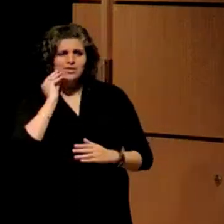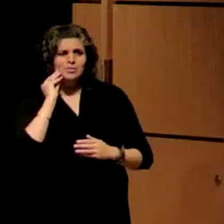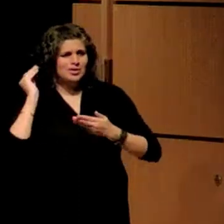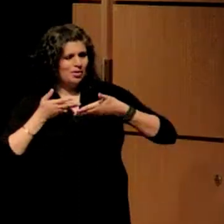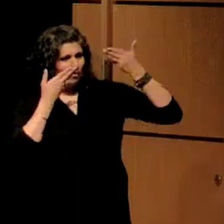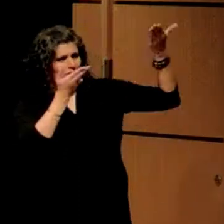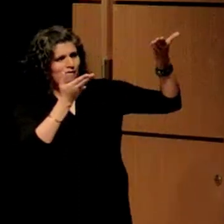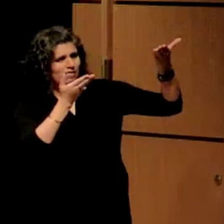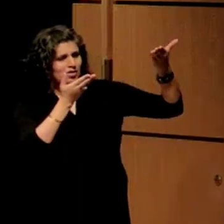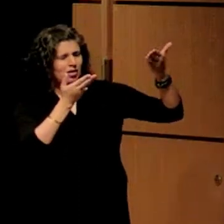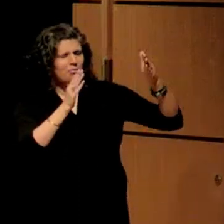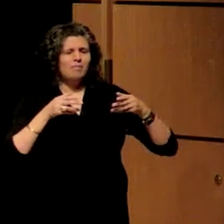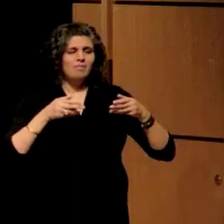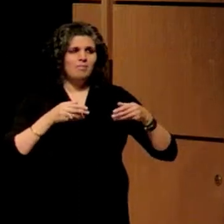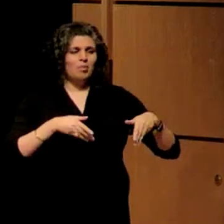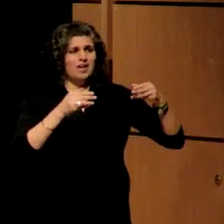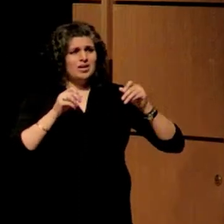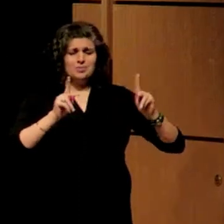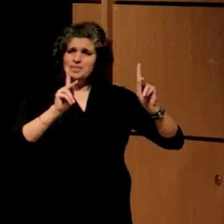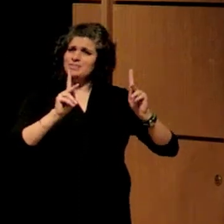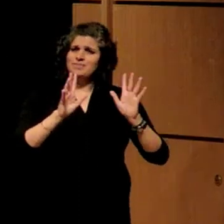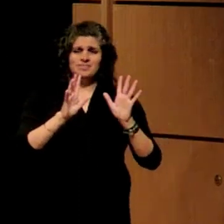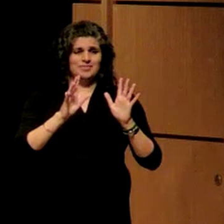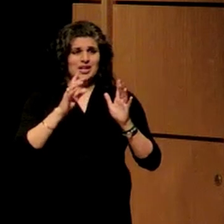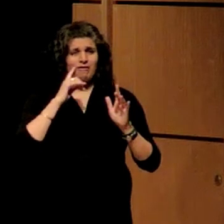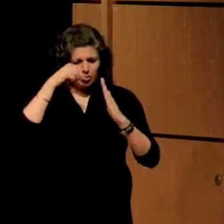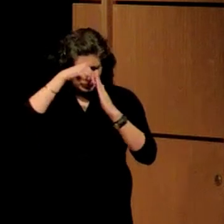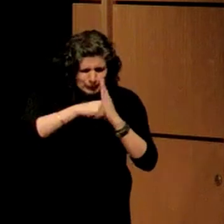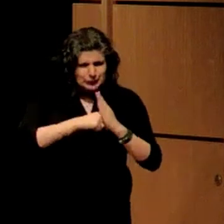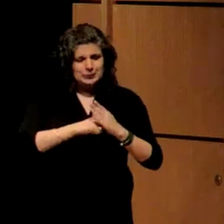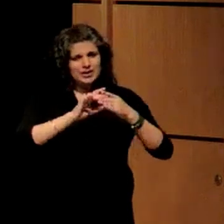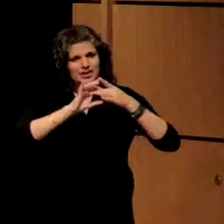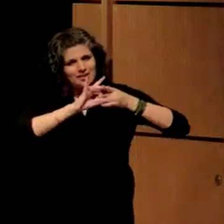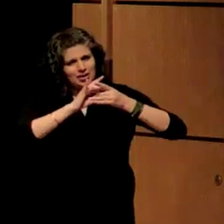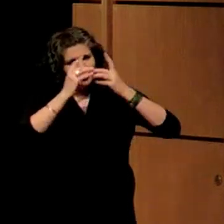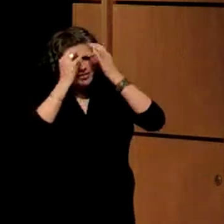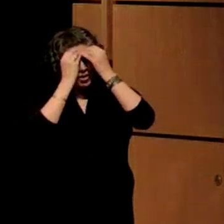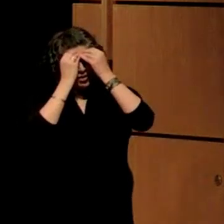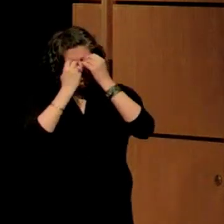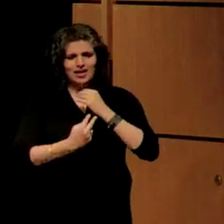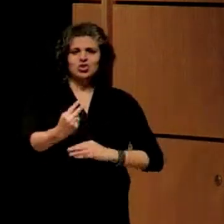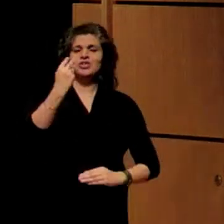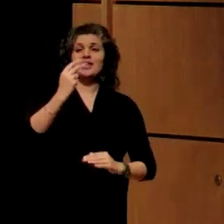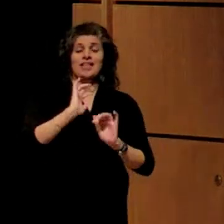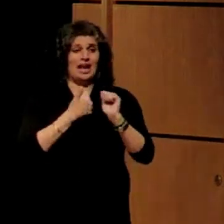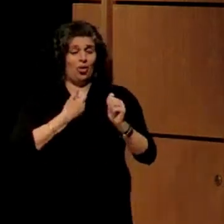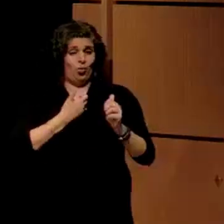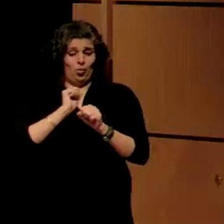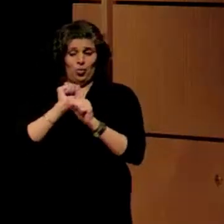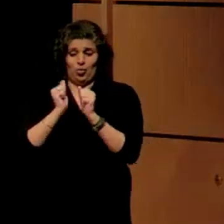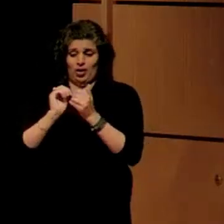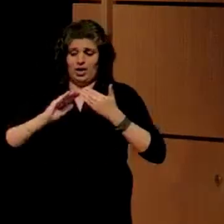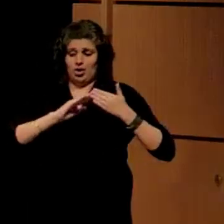an amazing opportunity for deeper connection and reflection. That is where our work with community